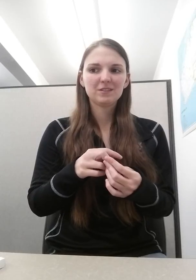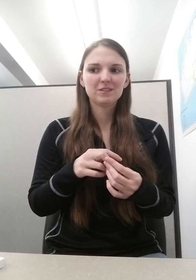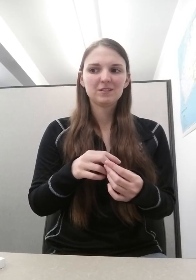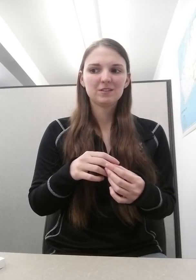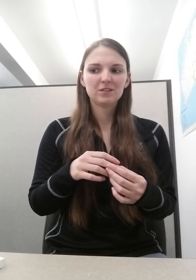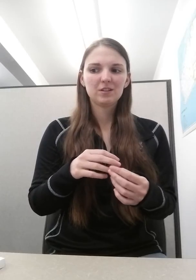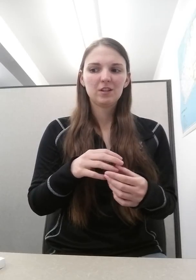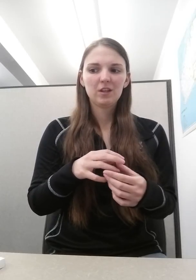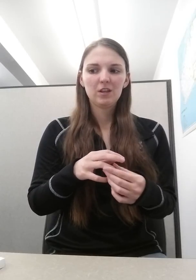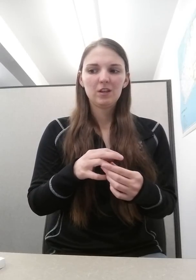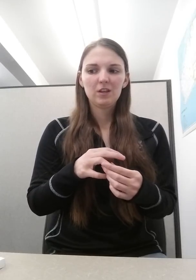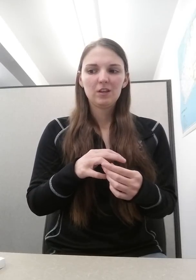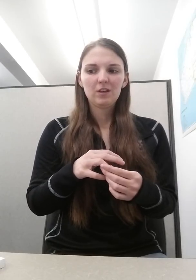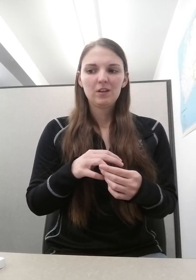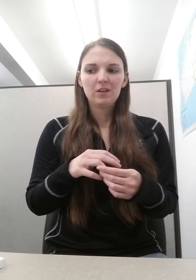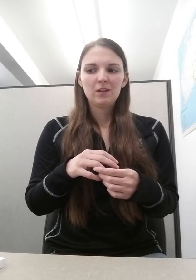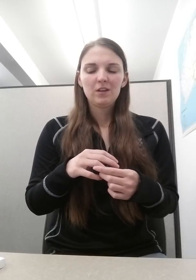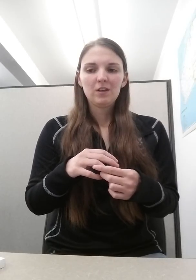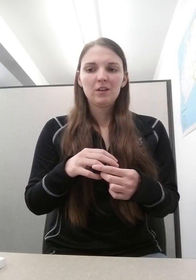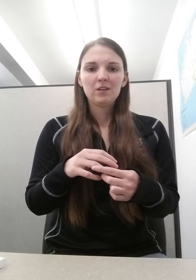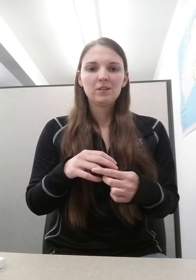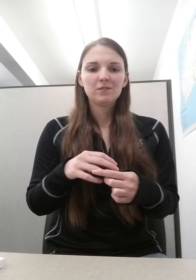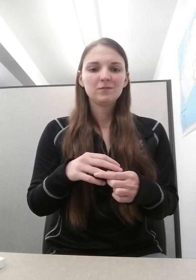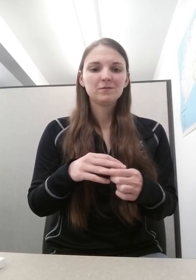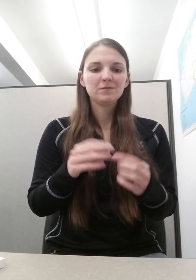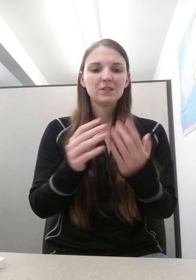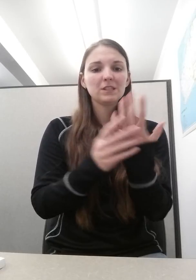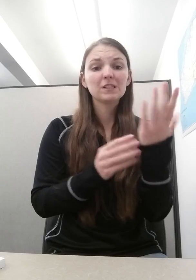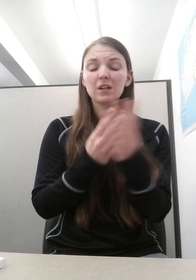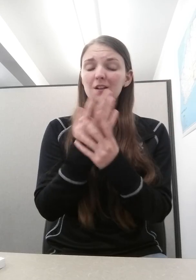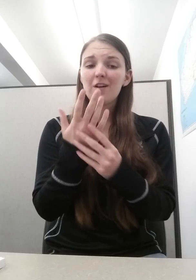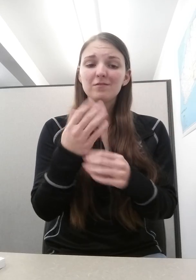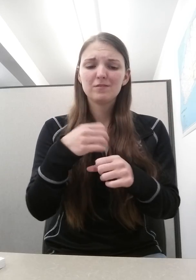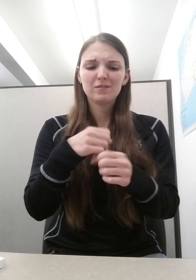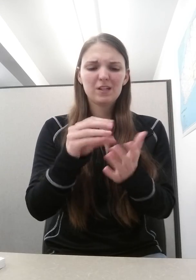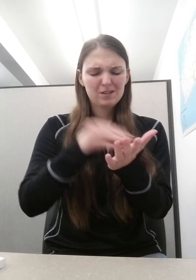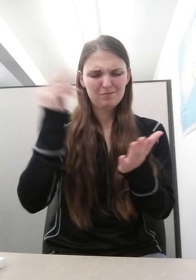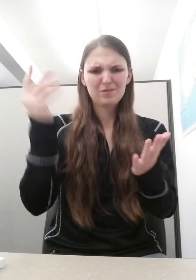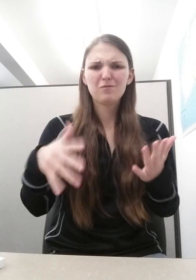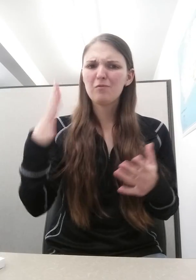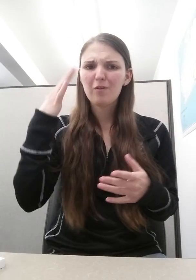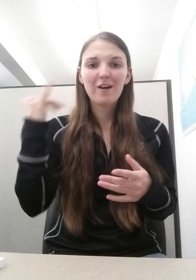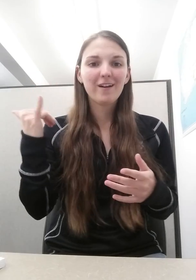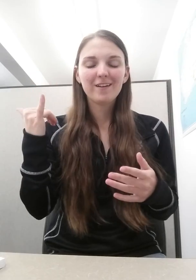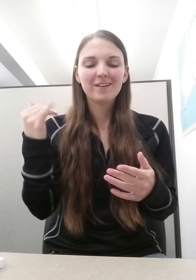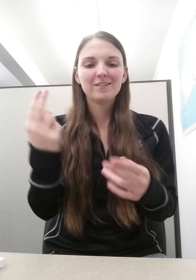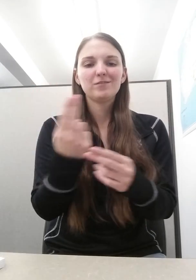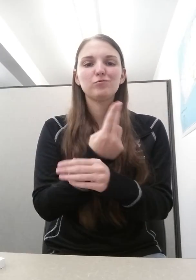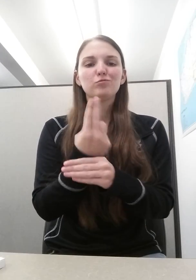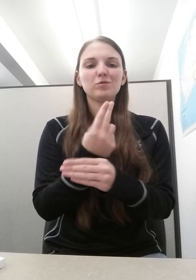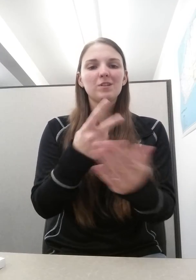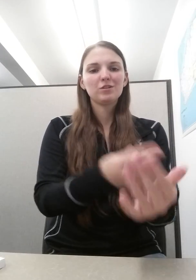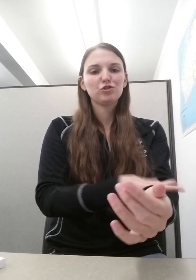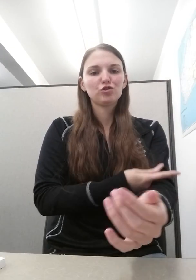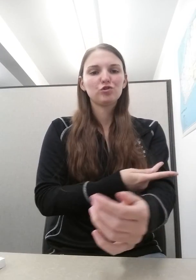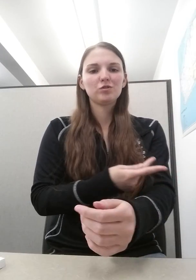went into politics. He first became an ale taster. Now, we think that's kind of strange